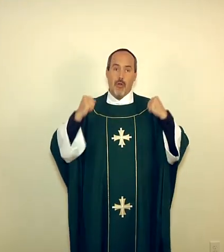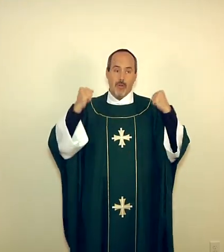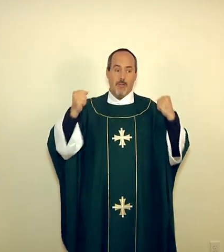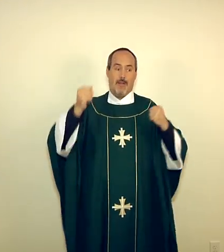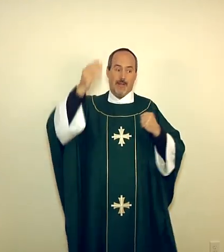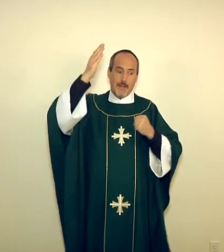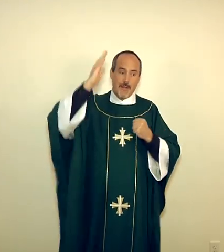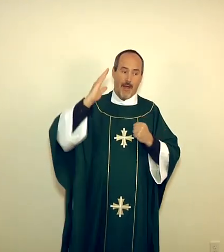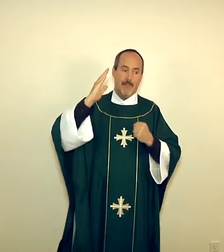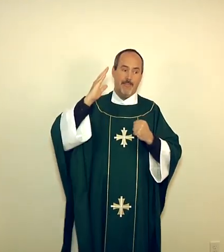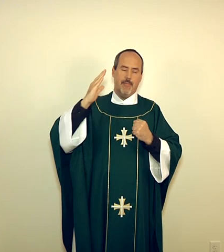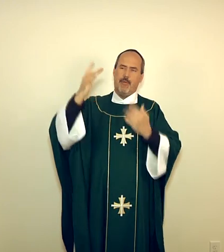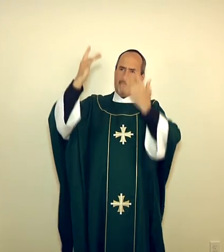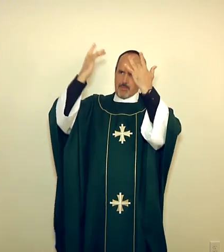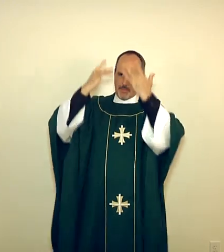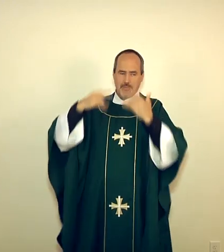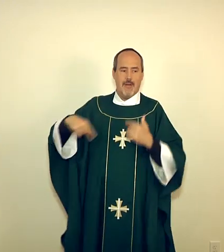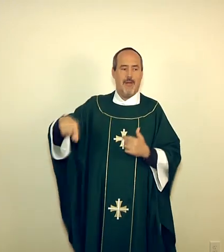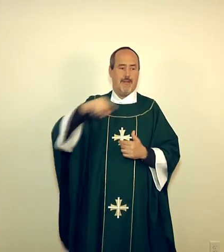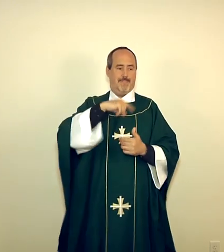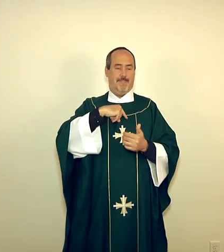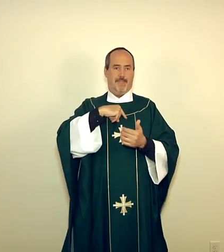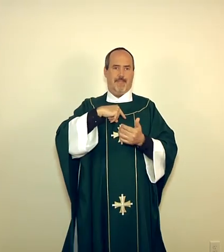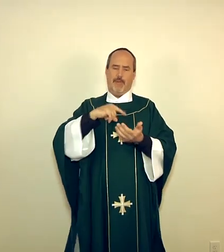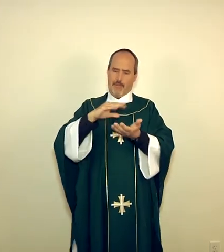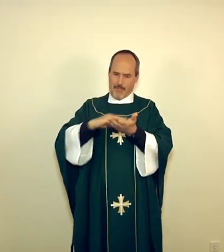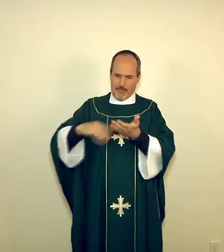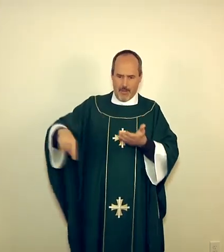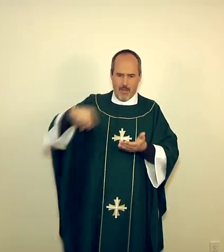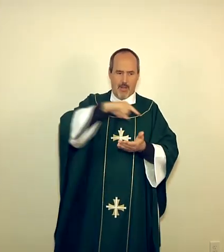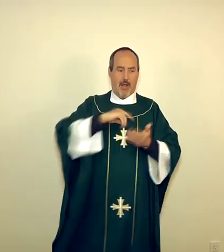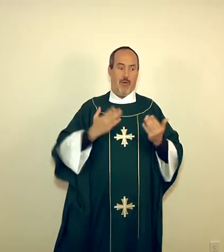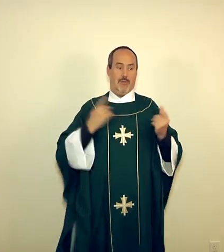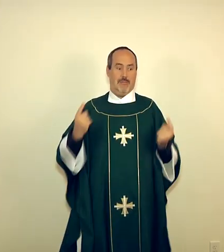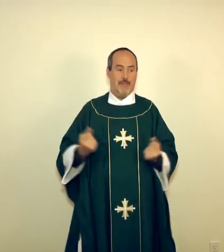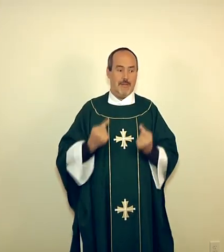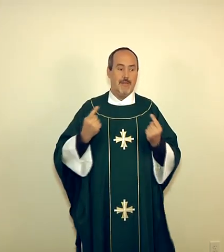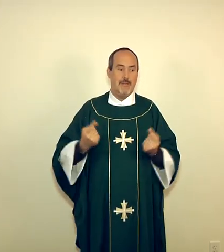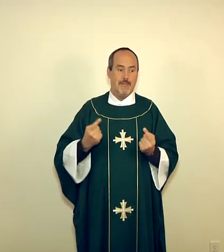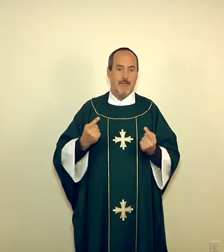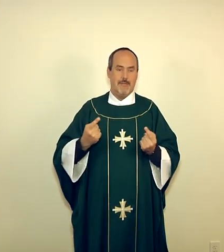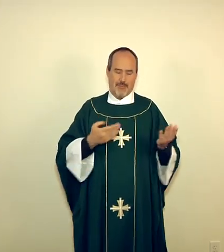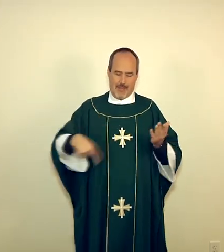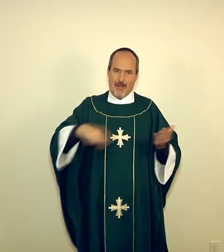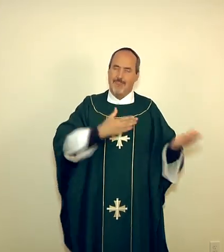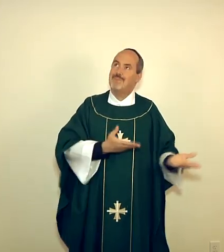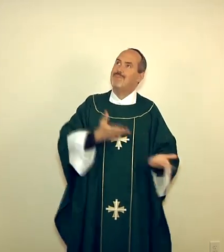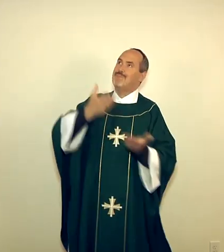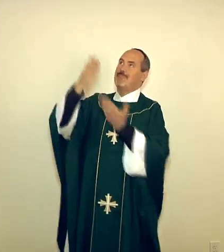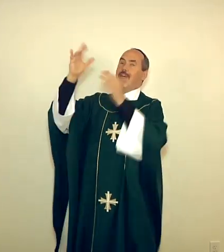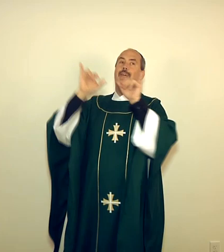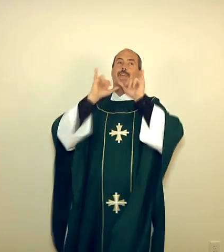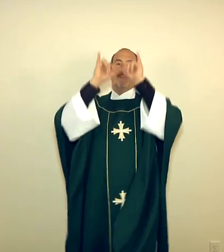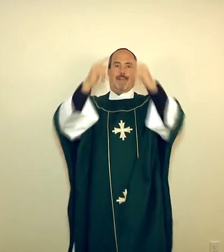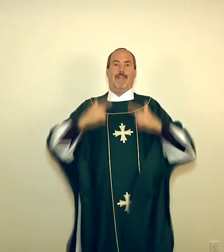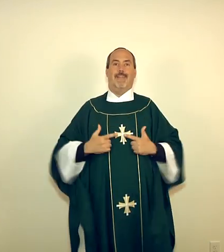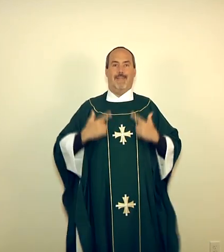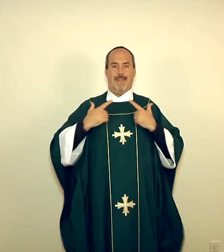May Almighty God have mercy on us, forgive us our sins, and bring us to